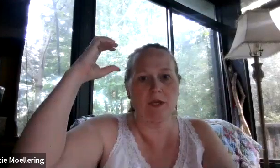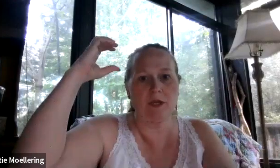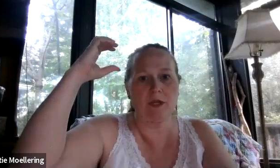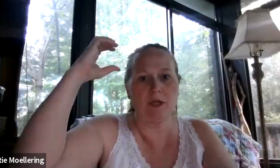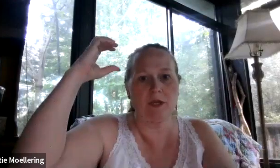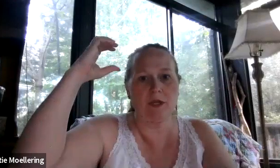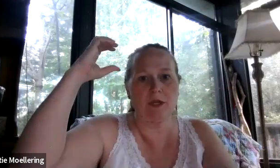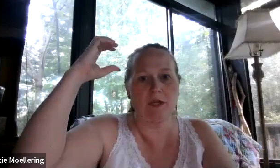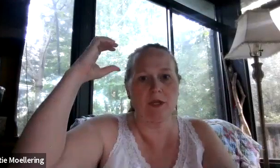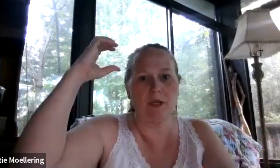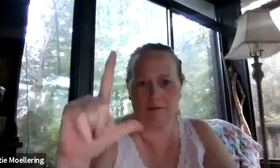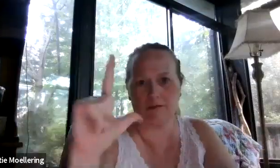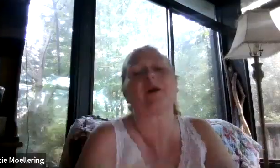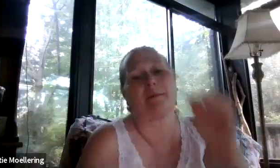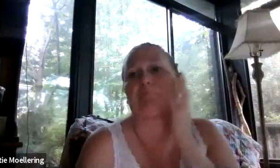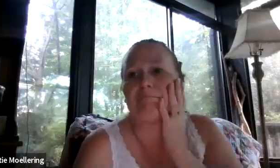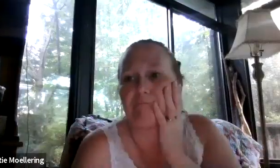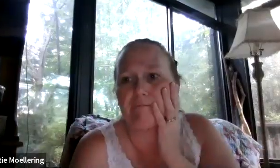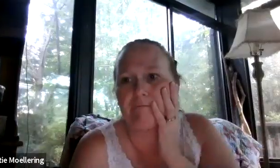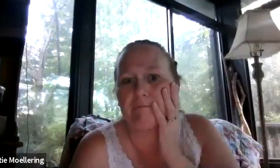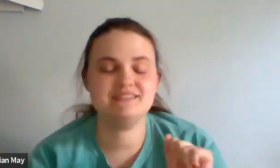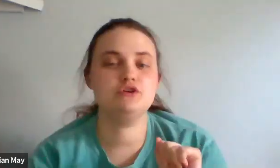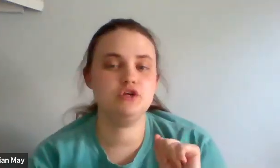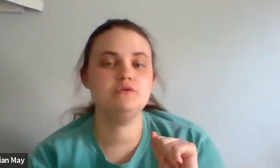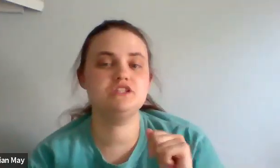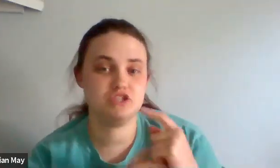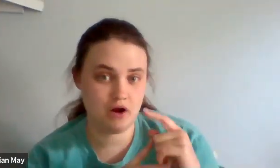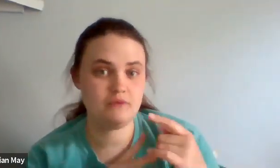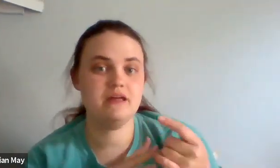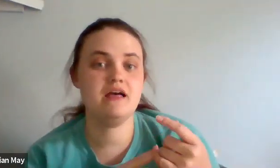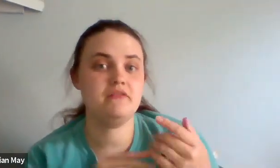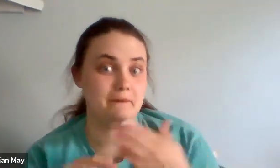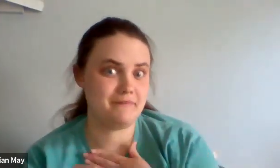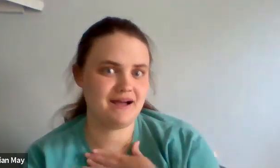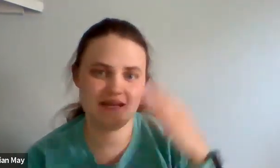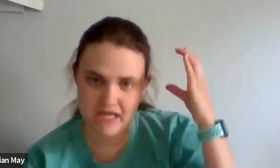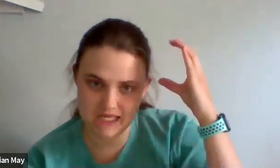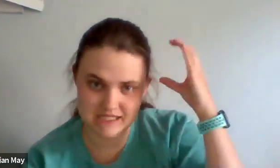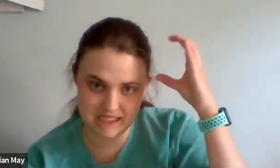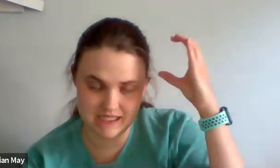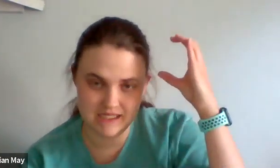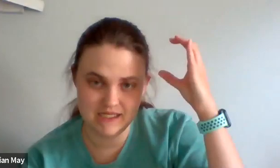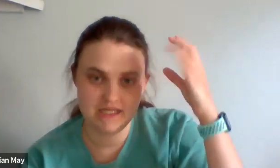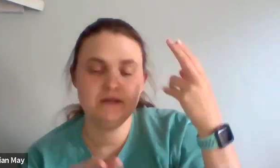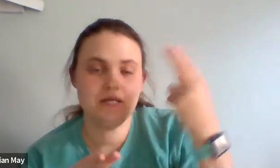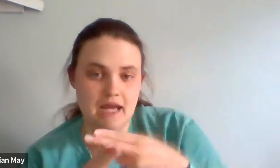cousin and then just spell like? Yes. So okay. You would start with like my cousin